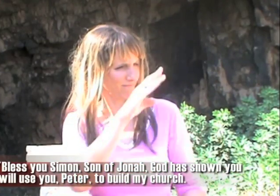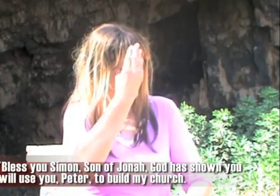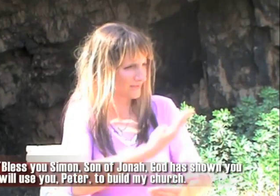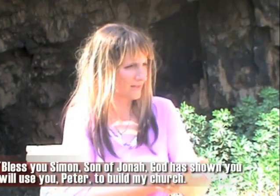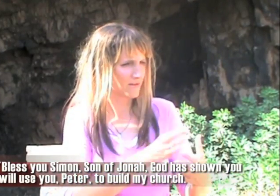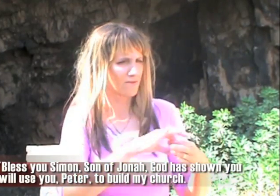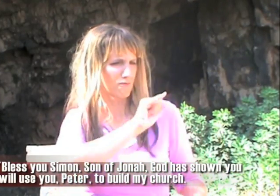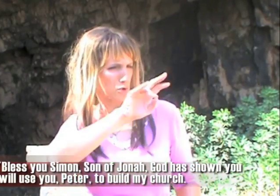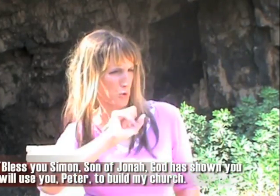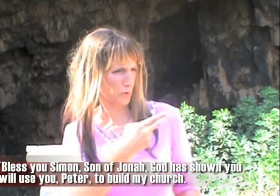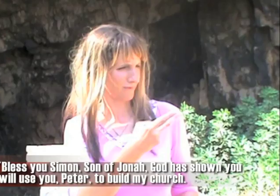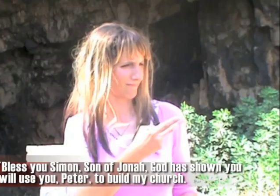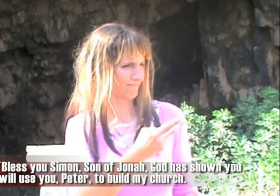for people didn't show you this.